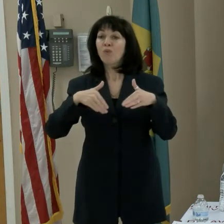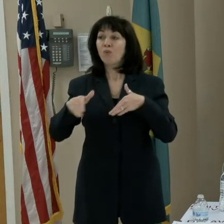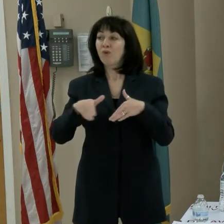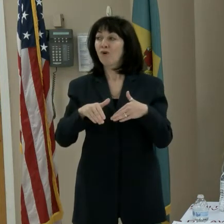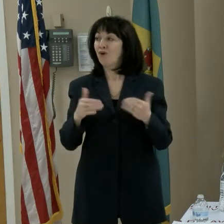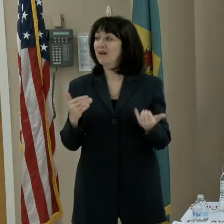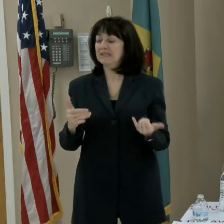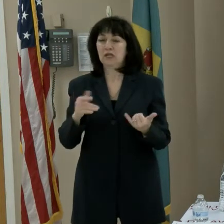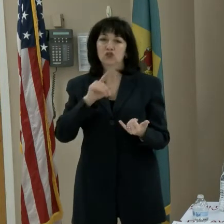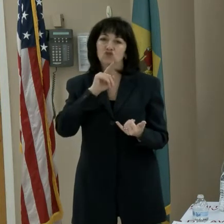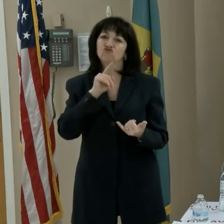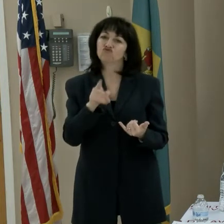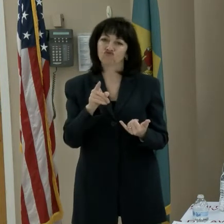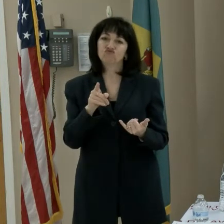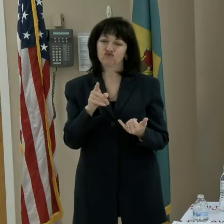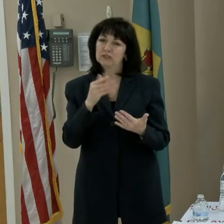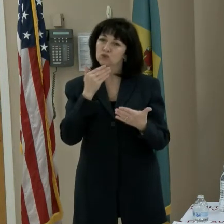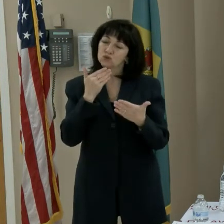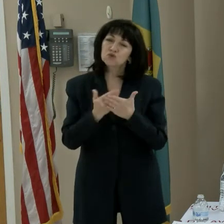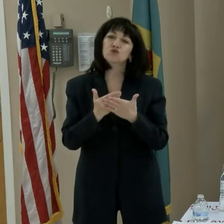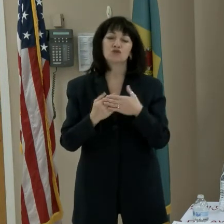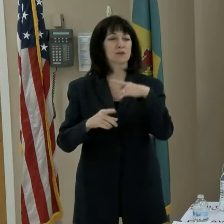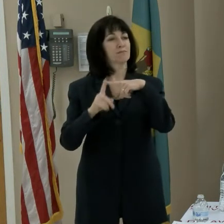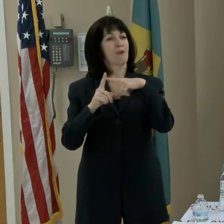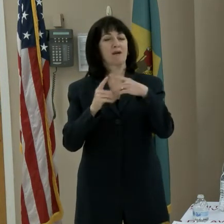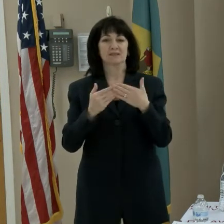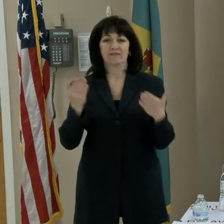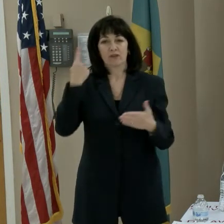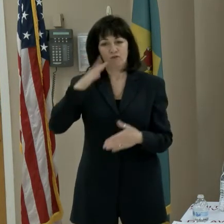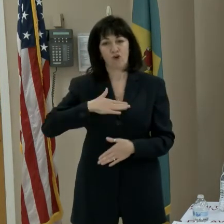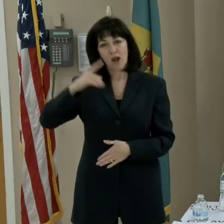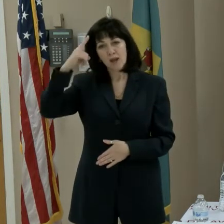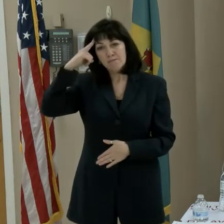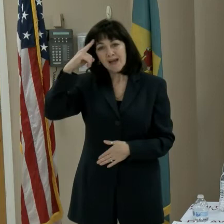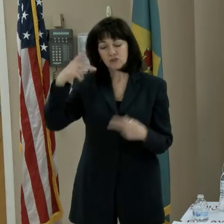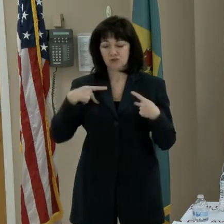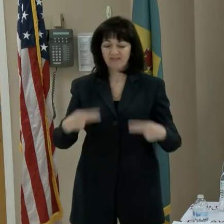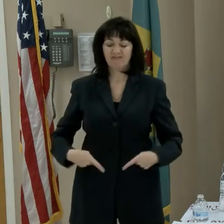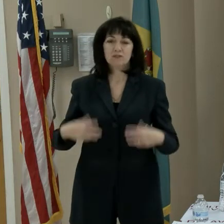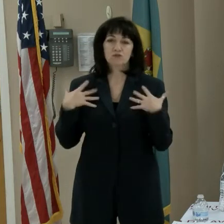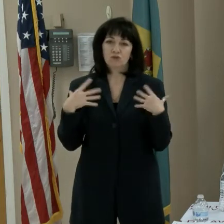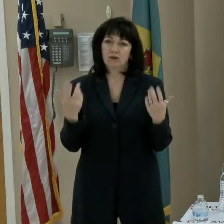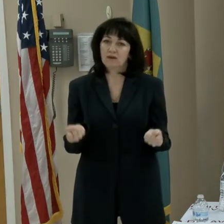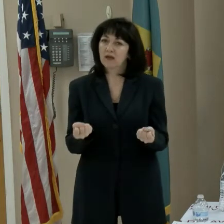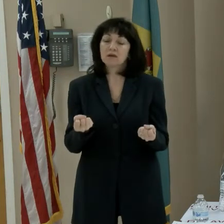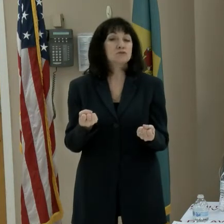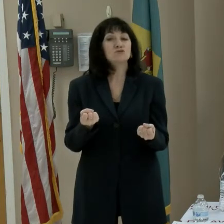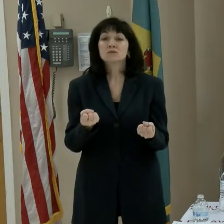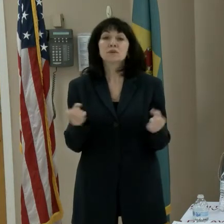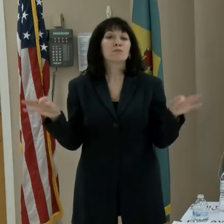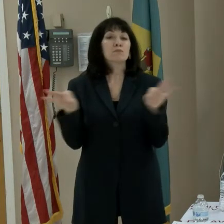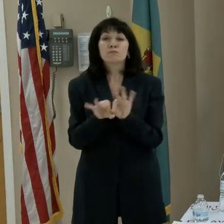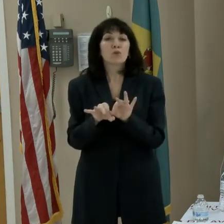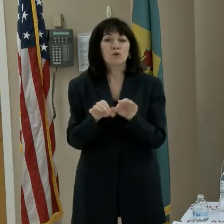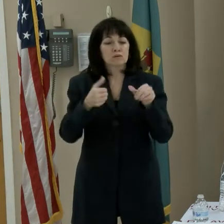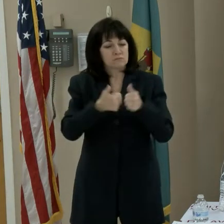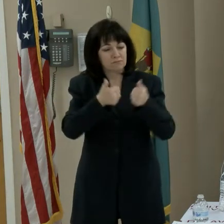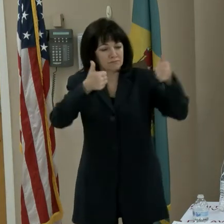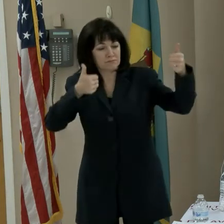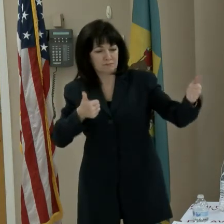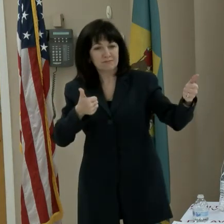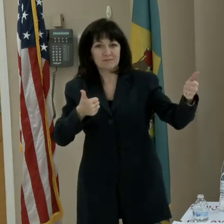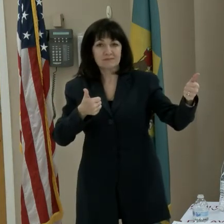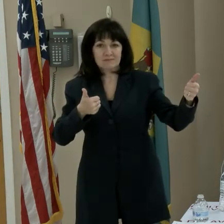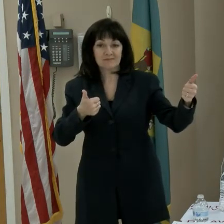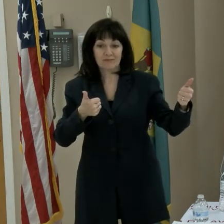this is a really positive thing to do for our mental and our physical health. We just got to make sure we social distance. And it's going to rain for a